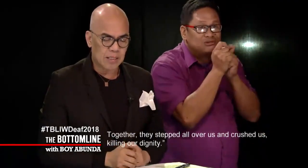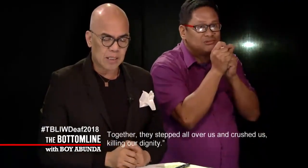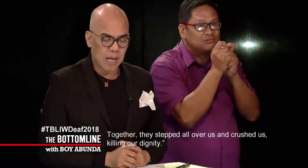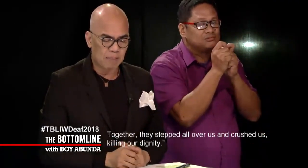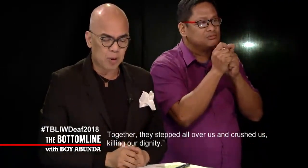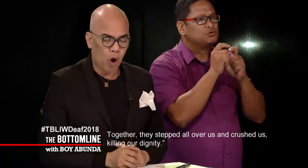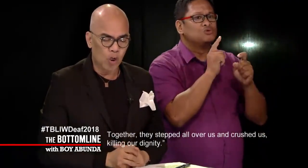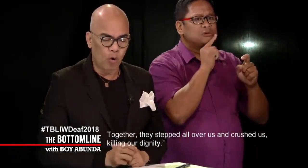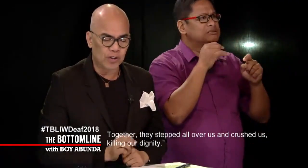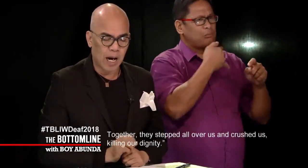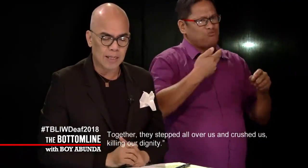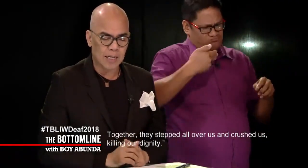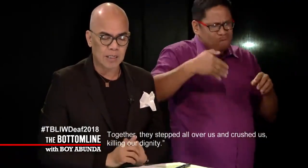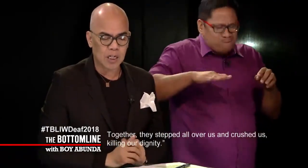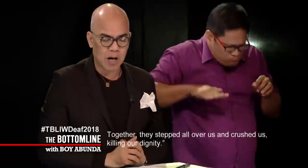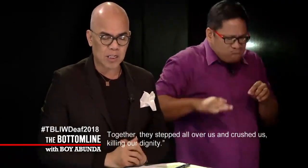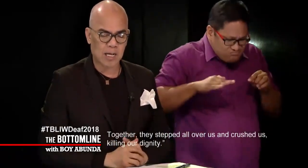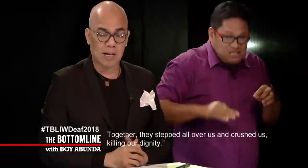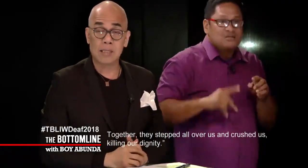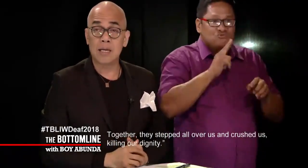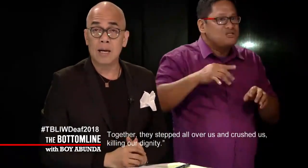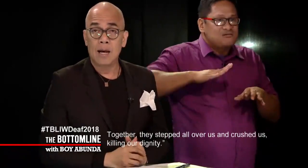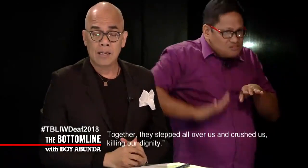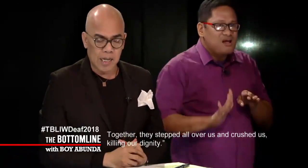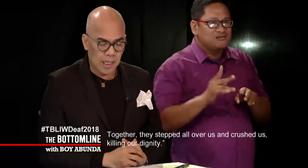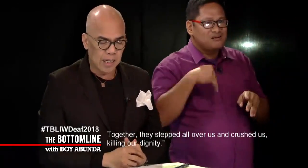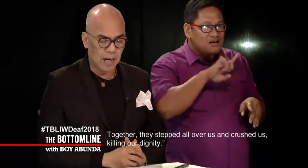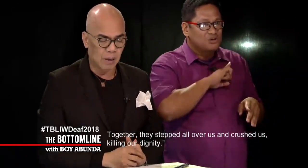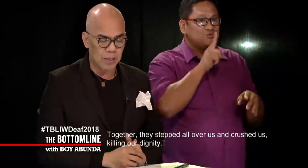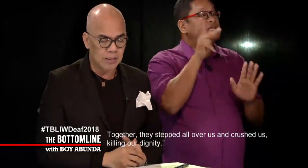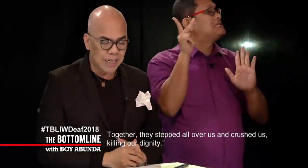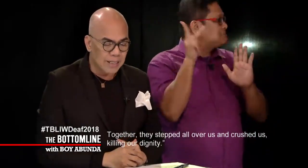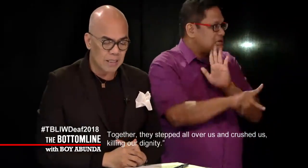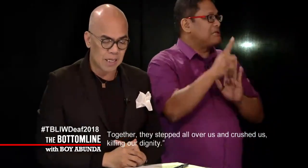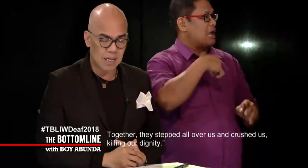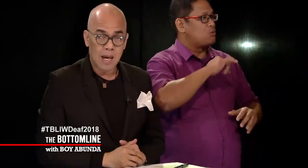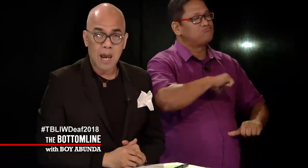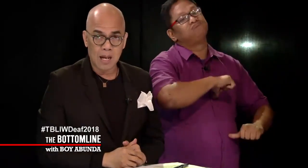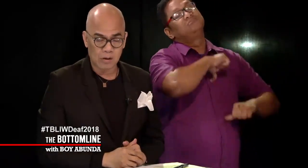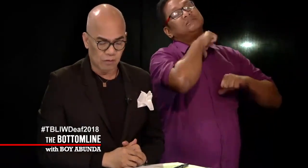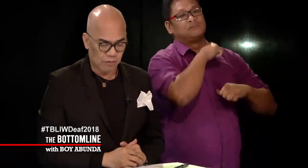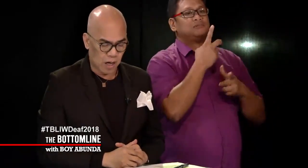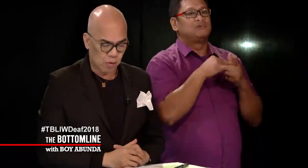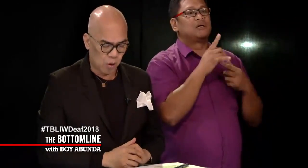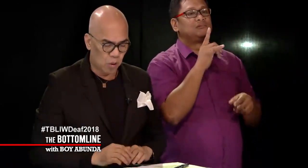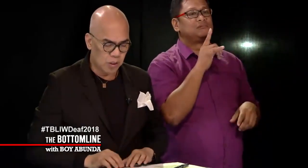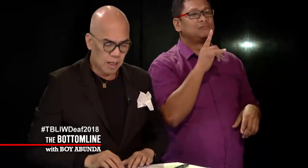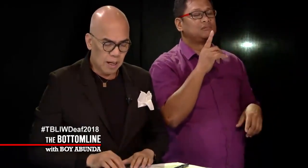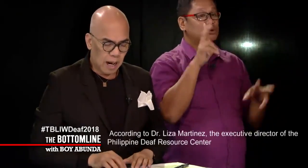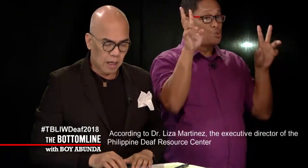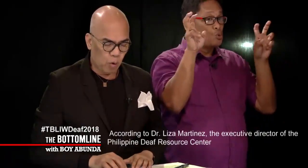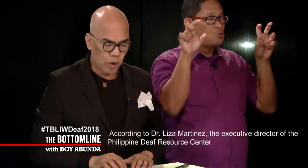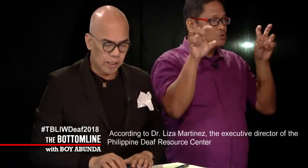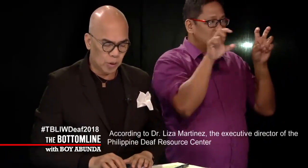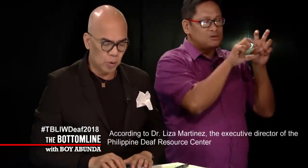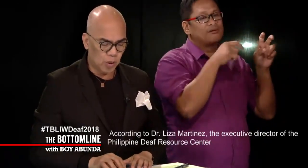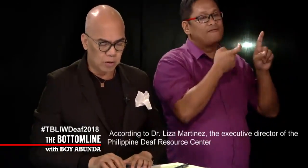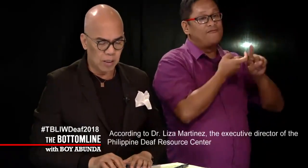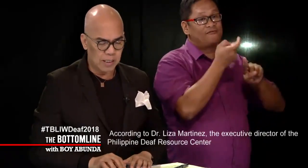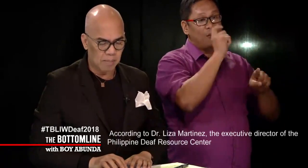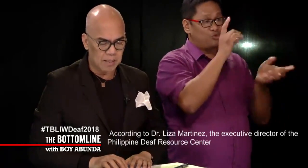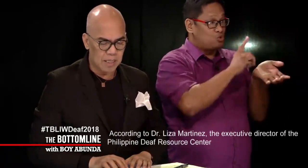they stepped all over us and crushed us, killing our dignity, end of quote. According